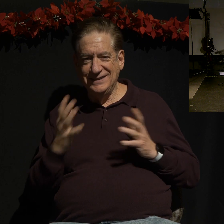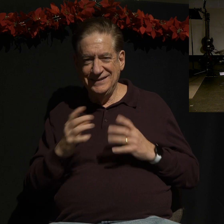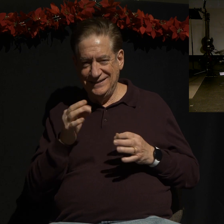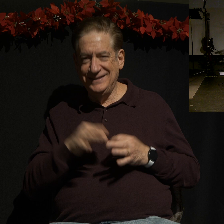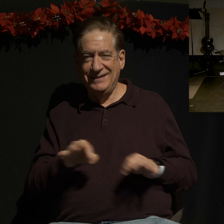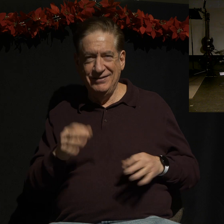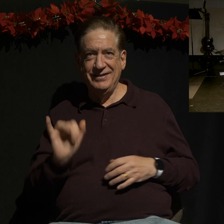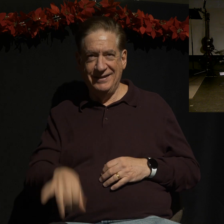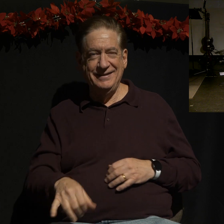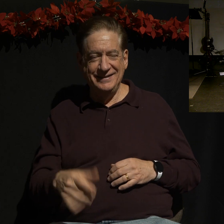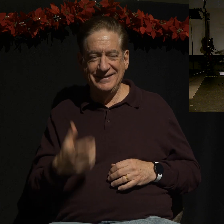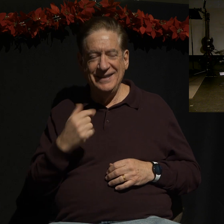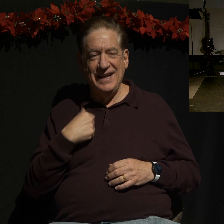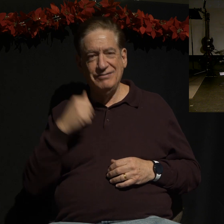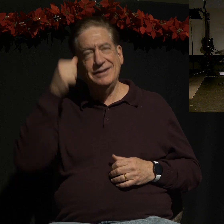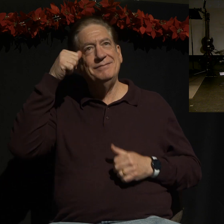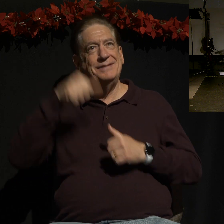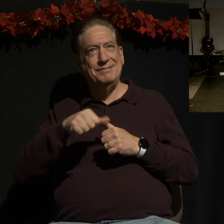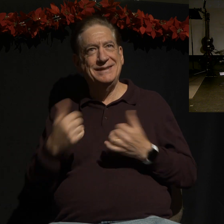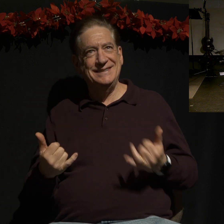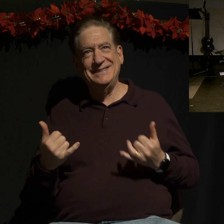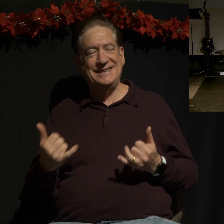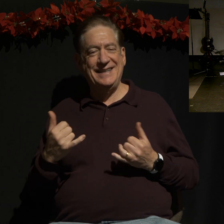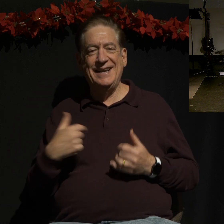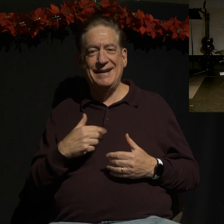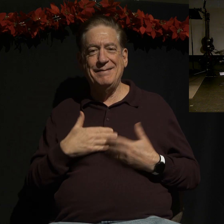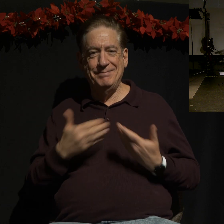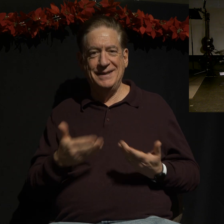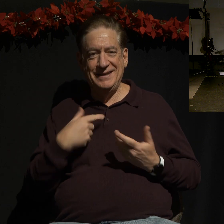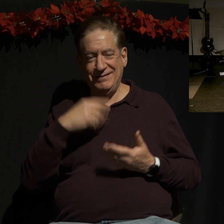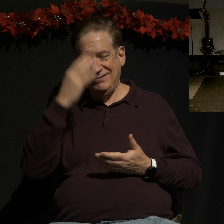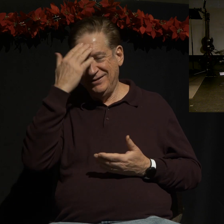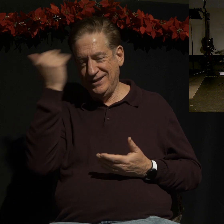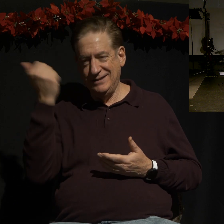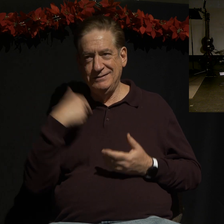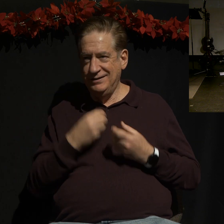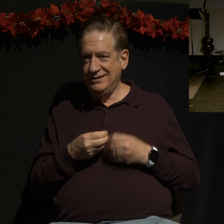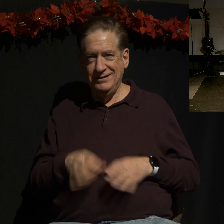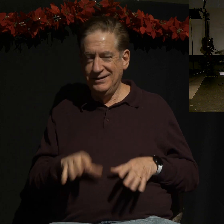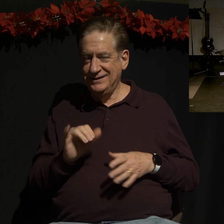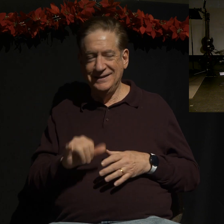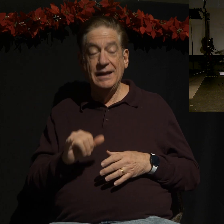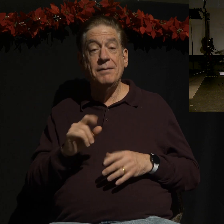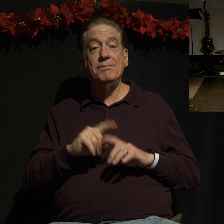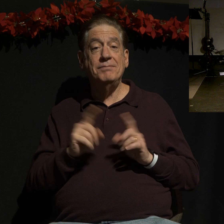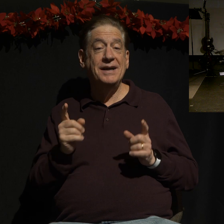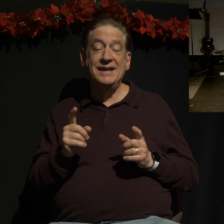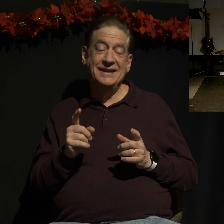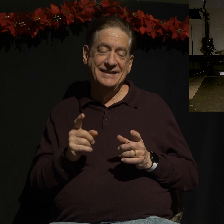here we are. I remembered it today, but now I've admitted that I forgot, so I've lost that credibility.